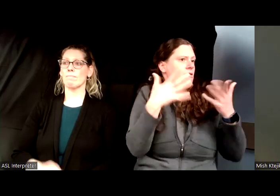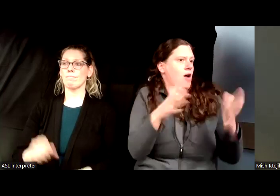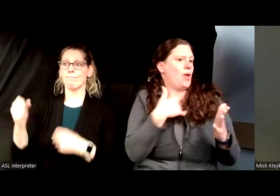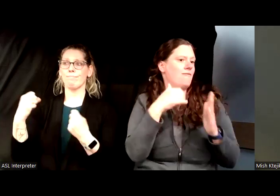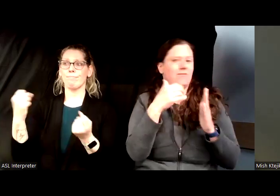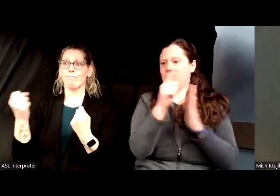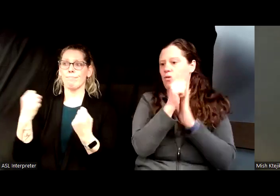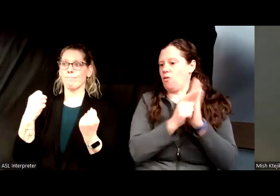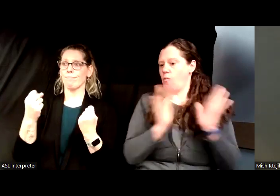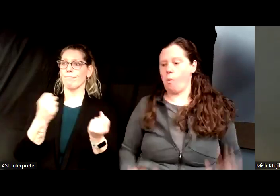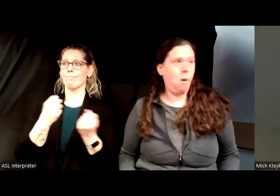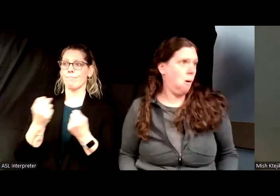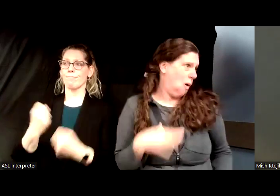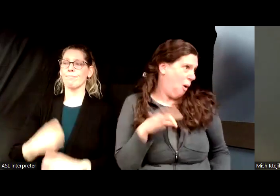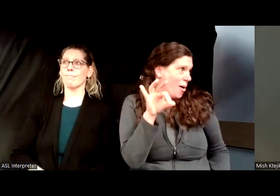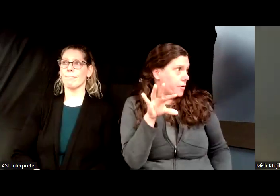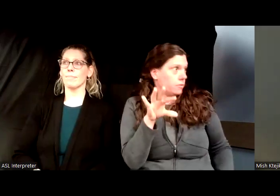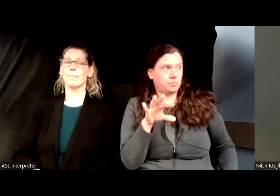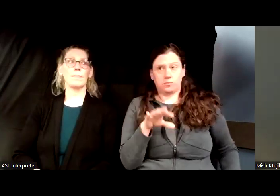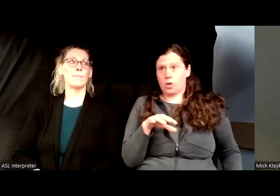least they would have something.